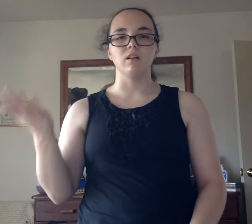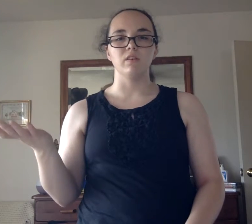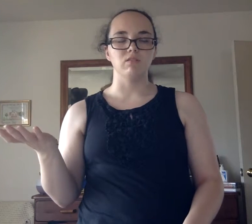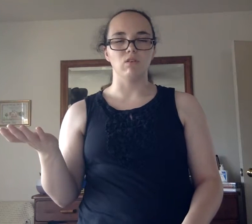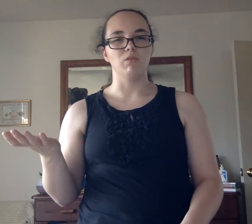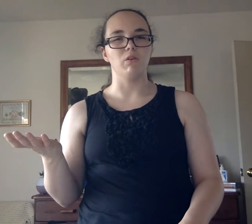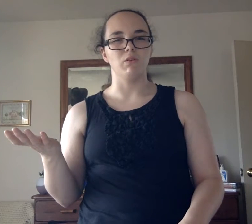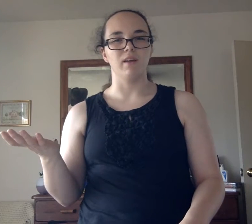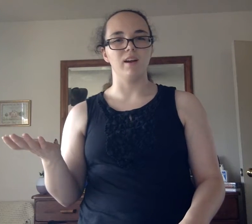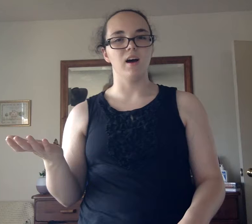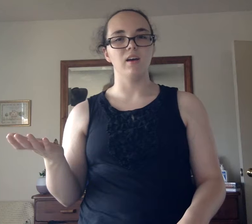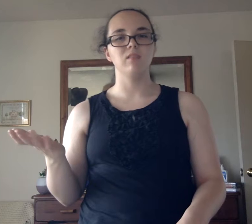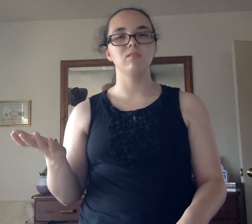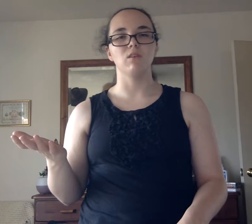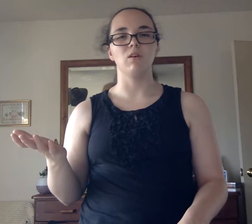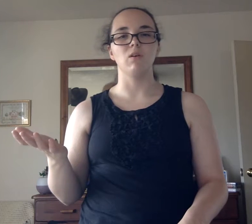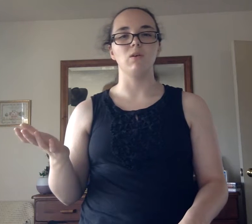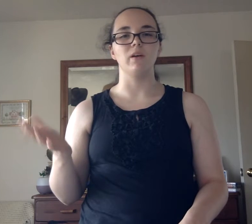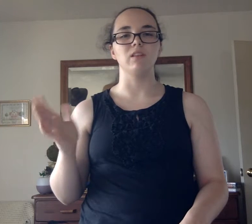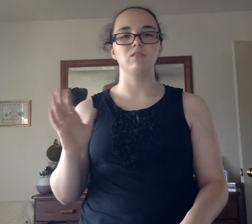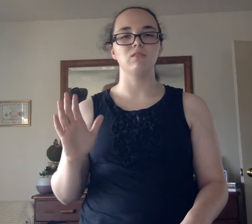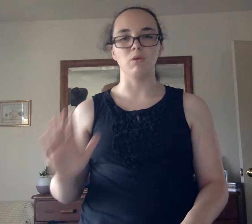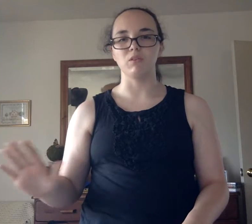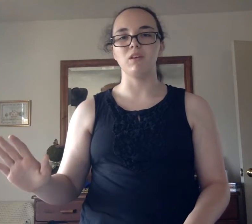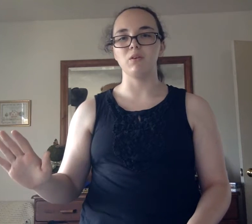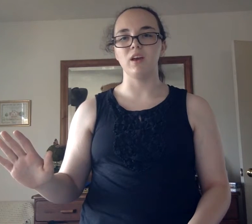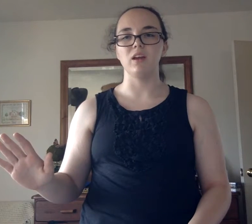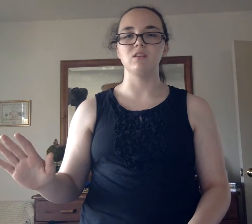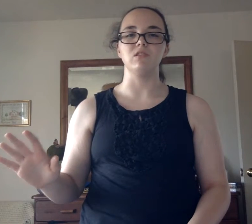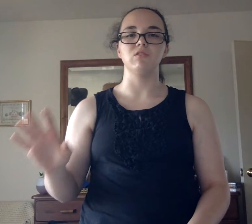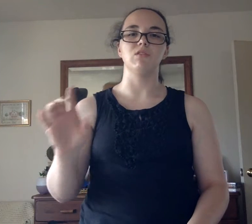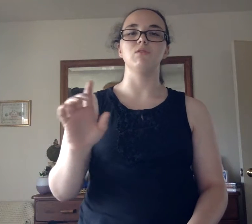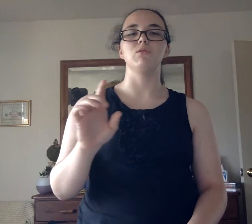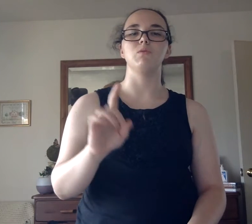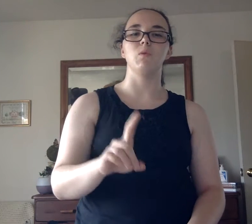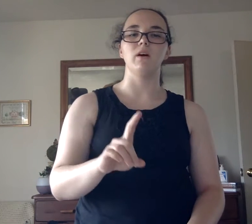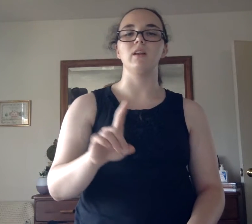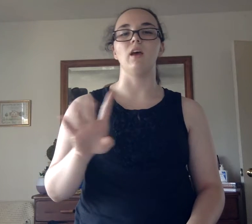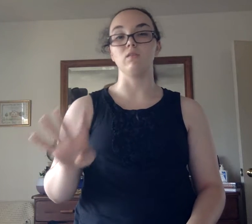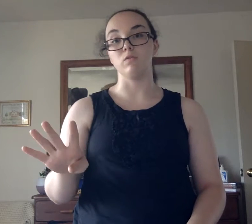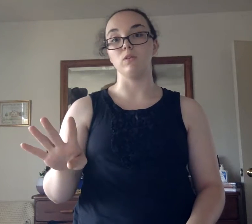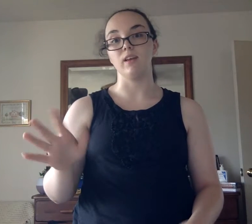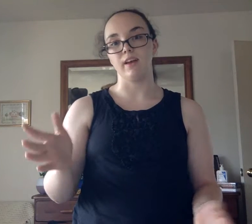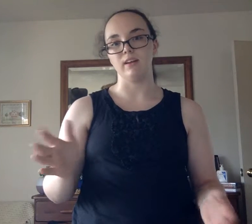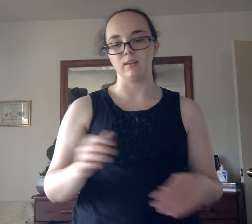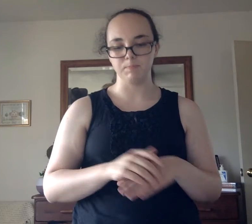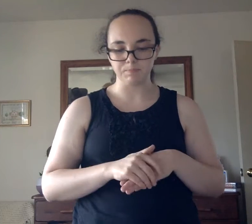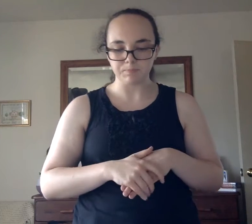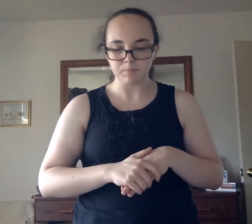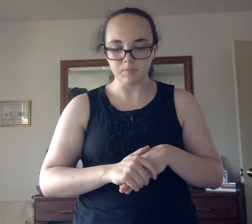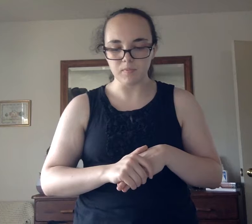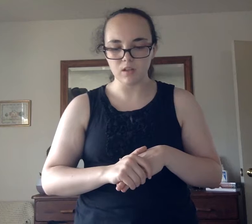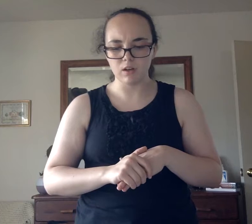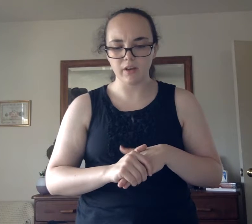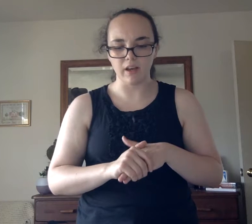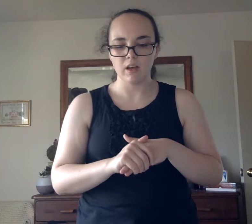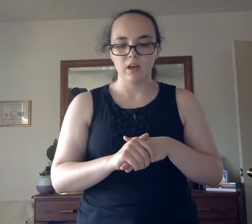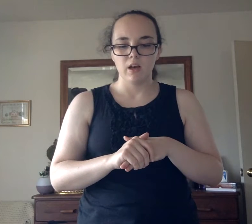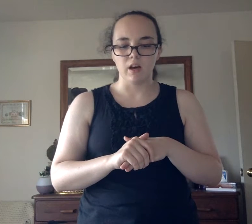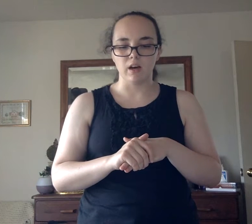of us don't know that high, so it's totally okay to just do 1 and 4 like I did. Okay.